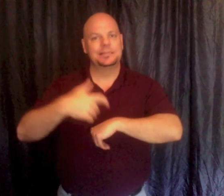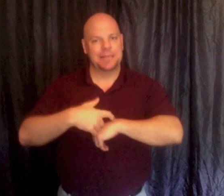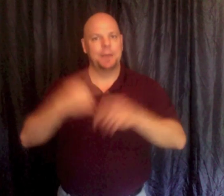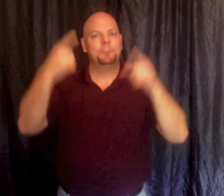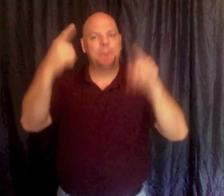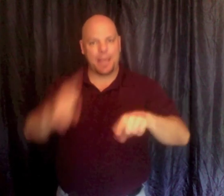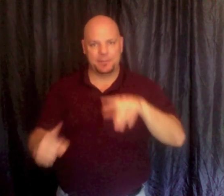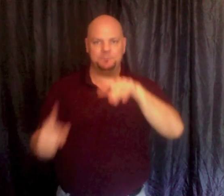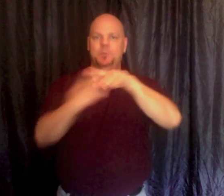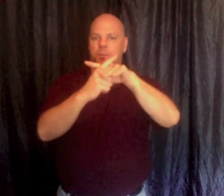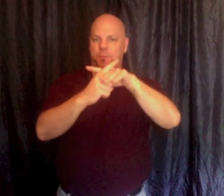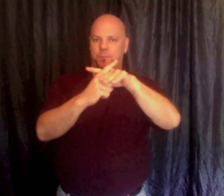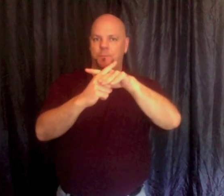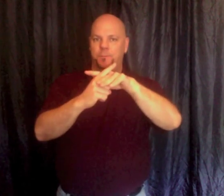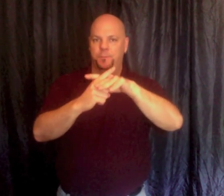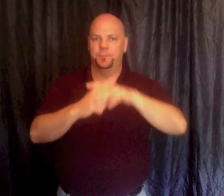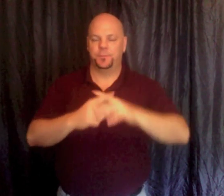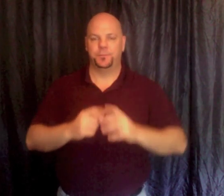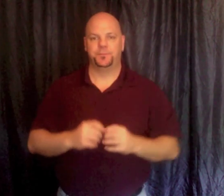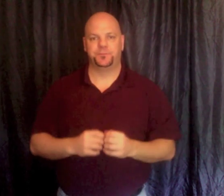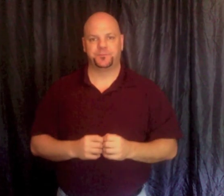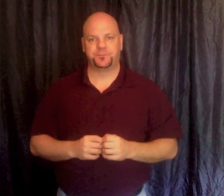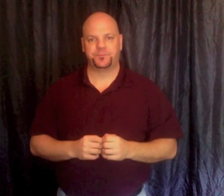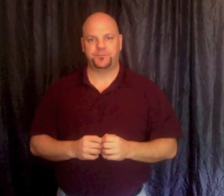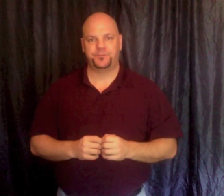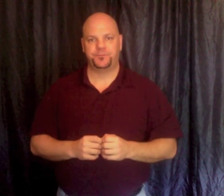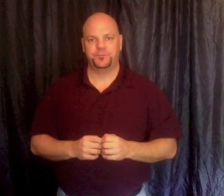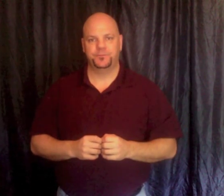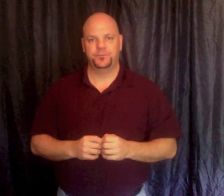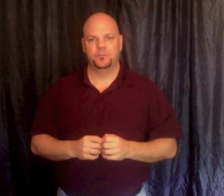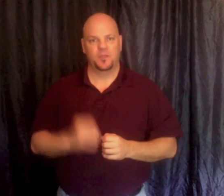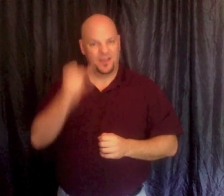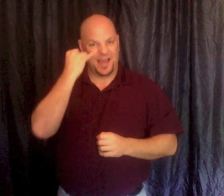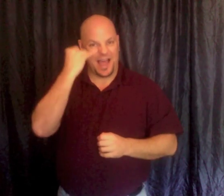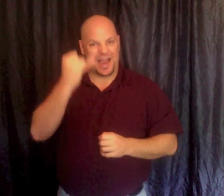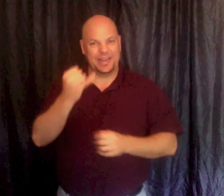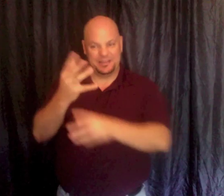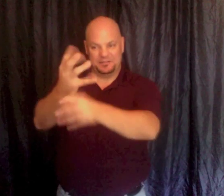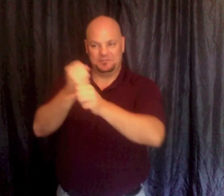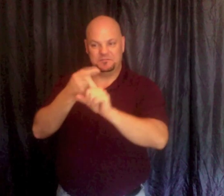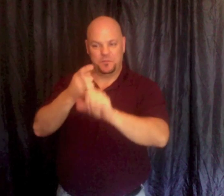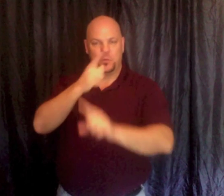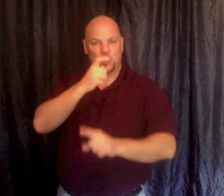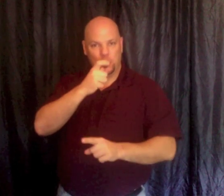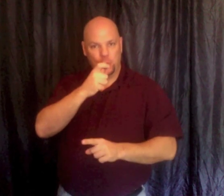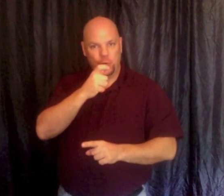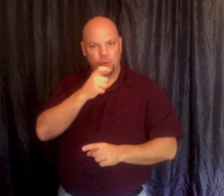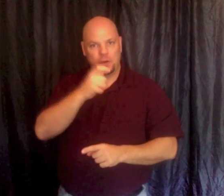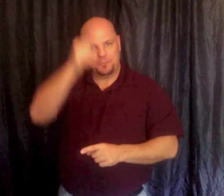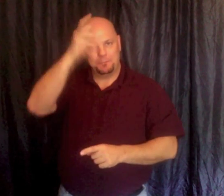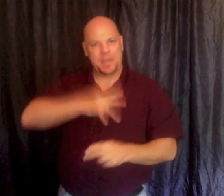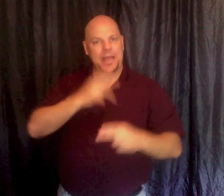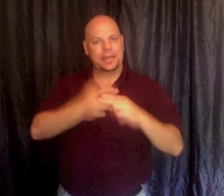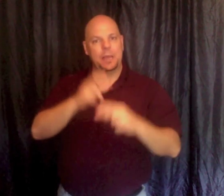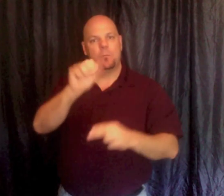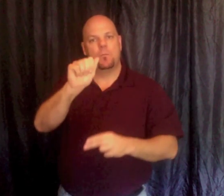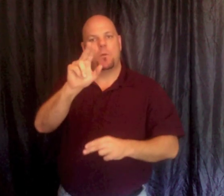that you interpret. And this was an idea that I learned from Austin Andrews, but I think